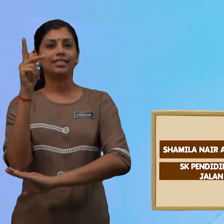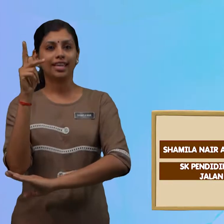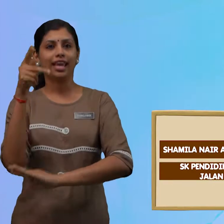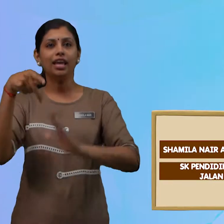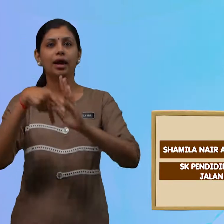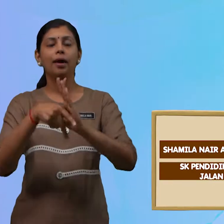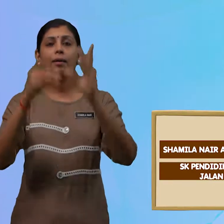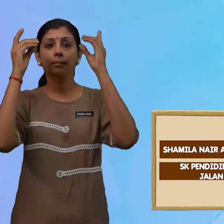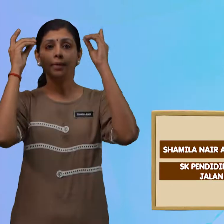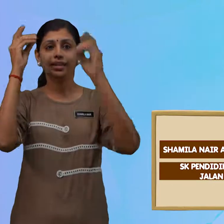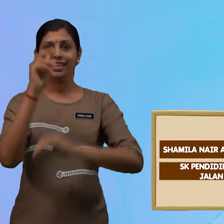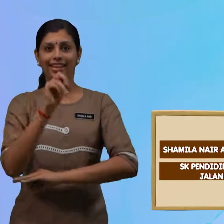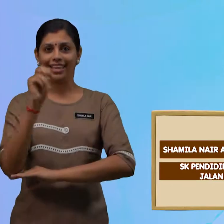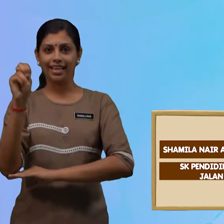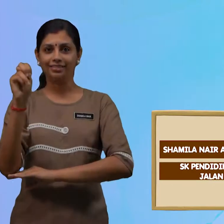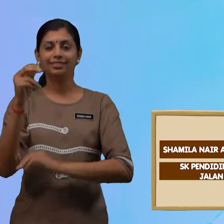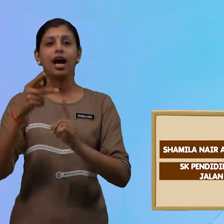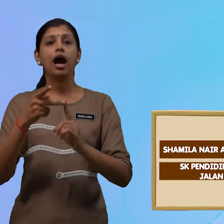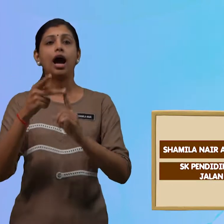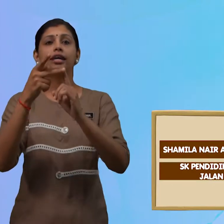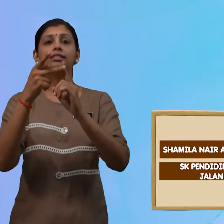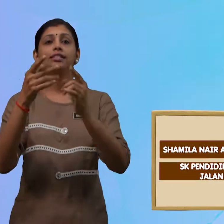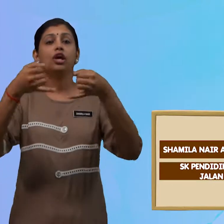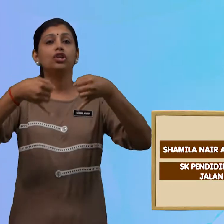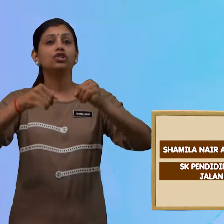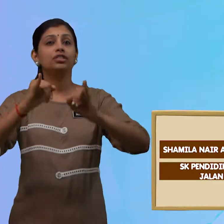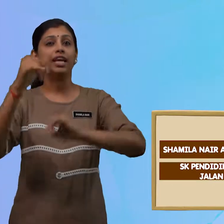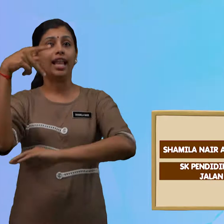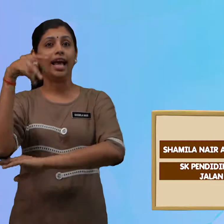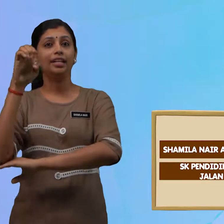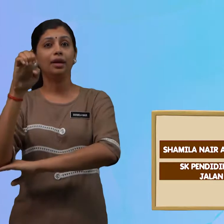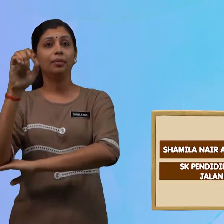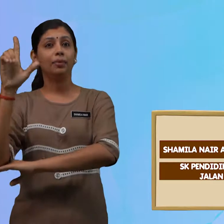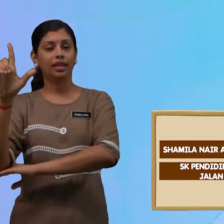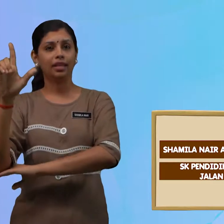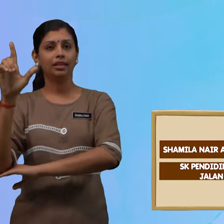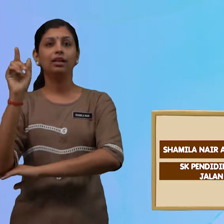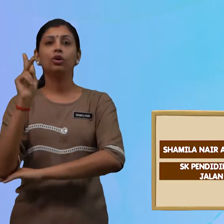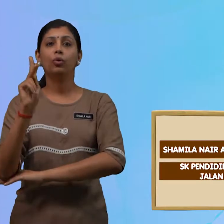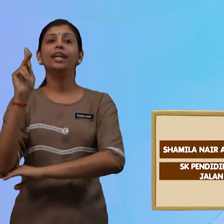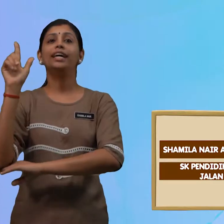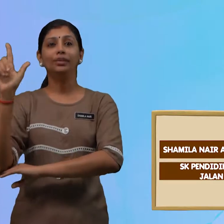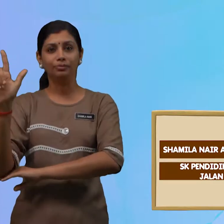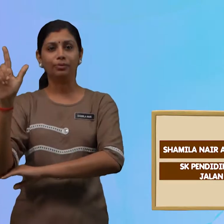SK Pendidikan Khas Jalan Pil Kuala Lumpur.